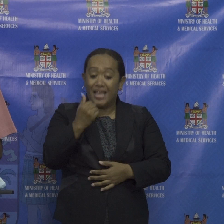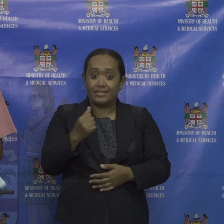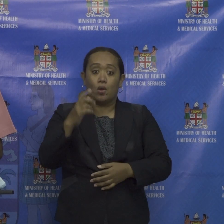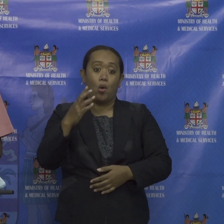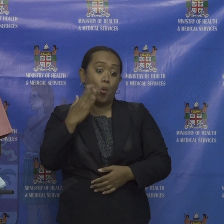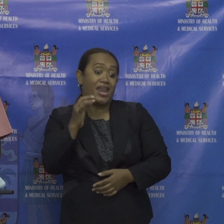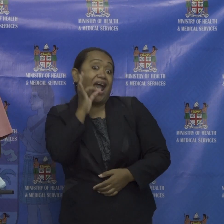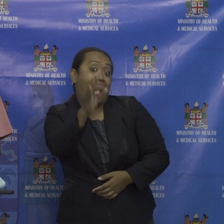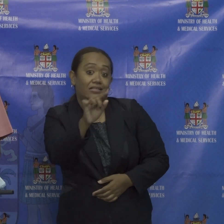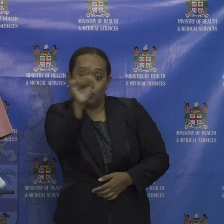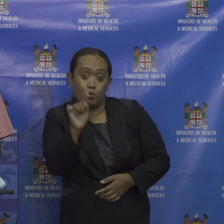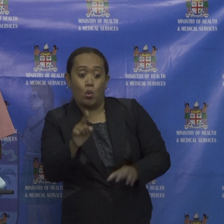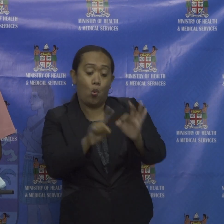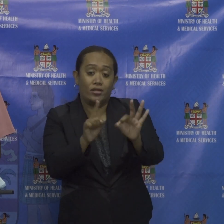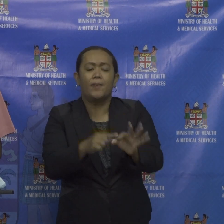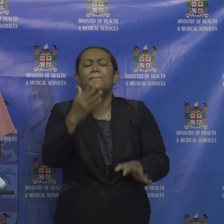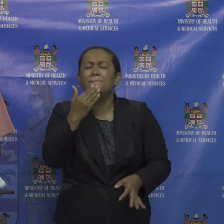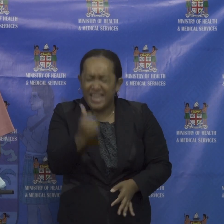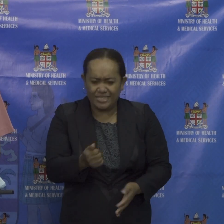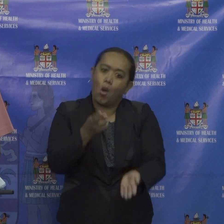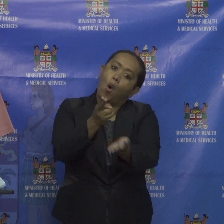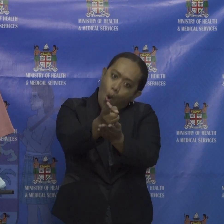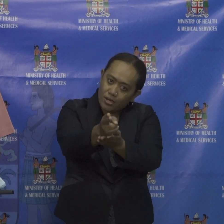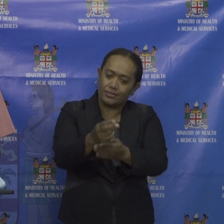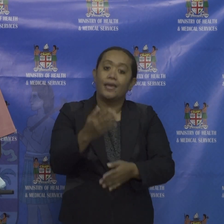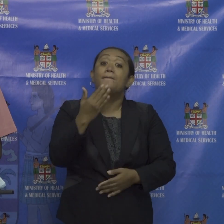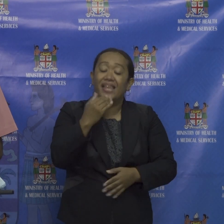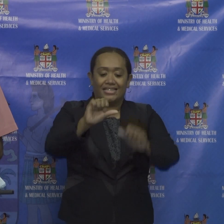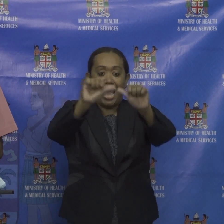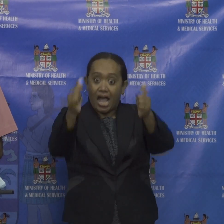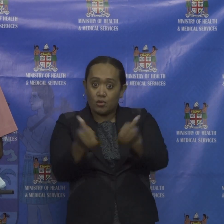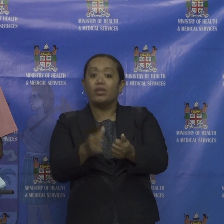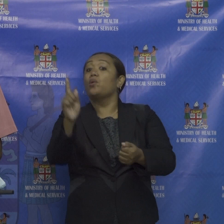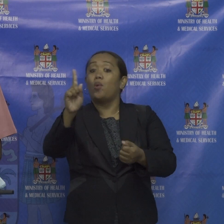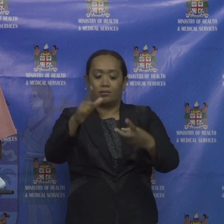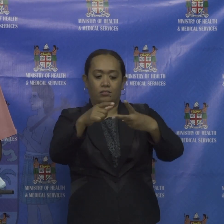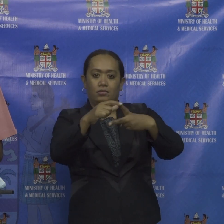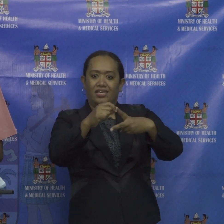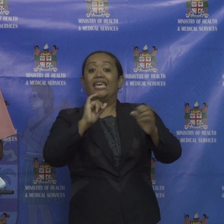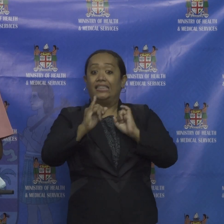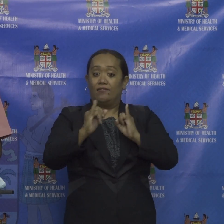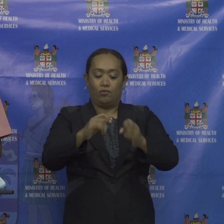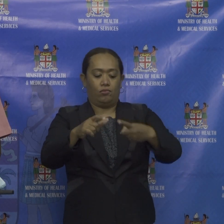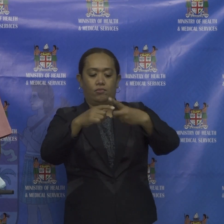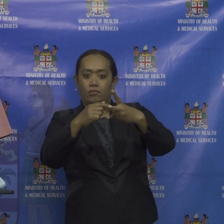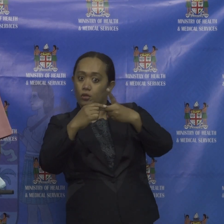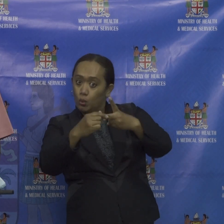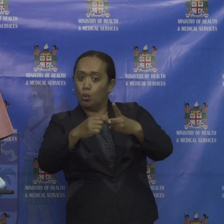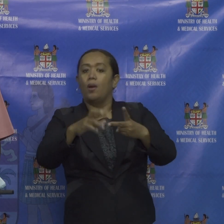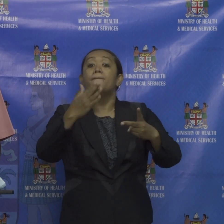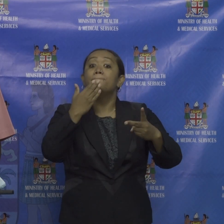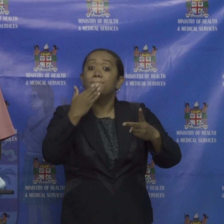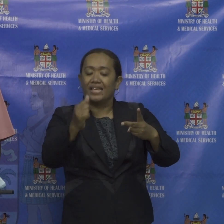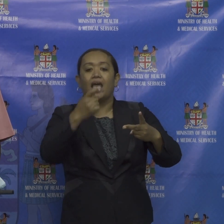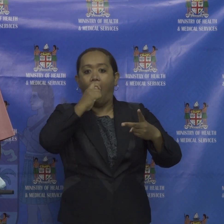Don't hide anything from the interviewers. Agree to be swabbed, and in the process,